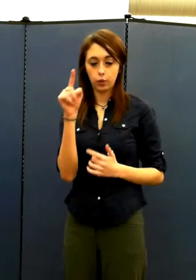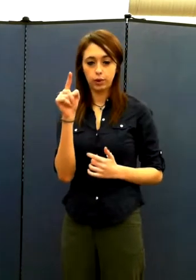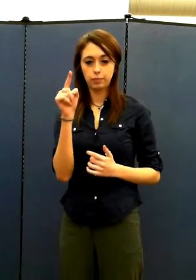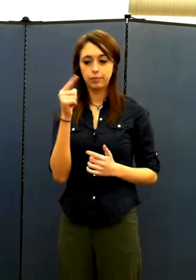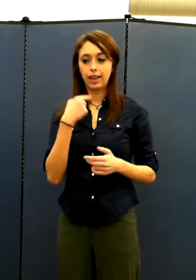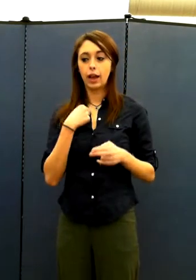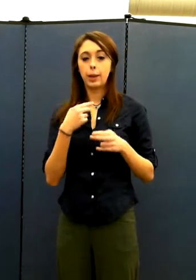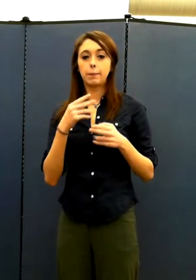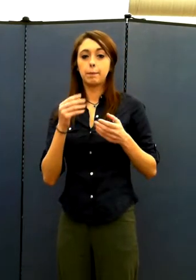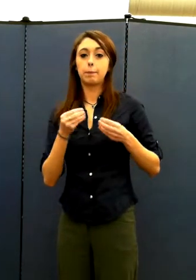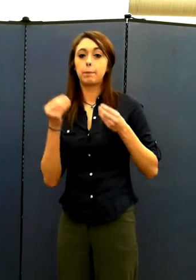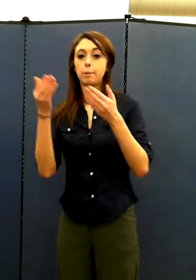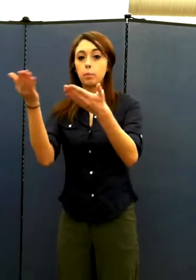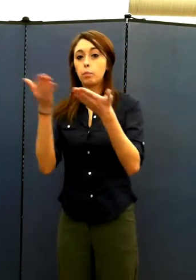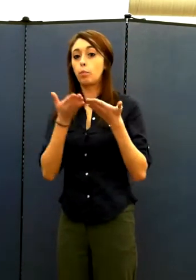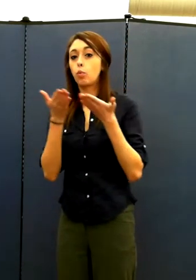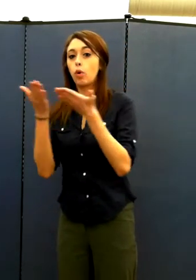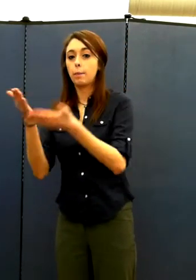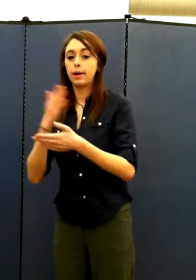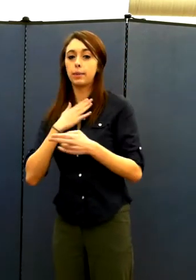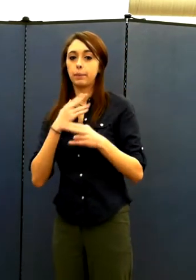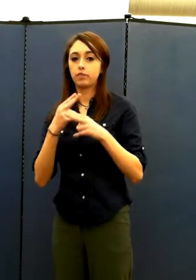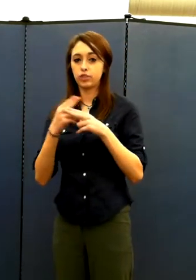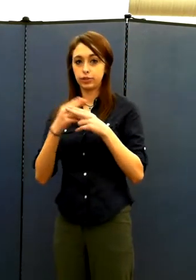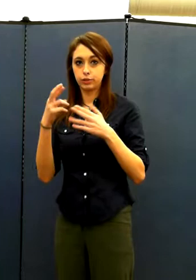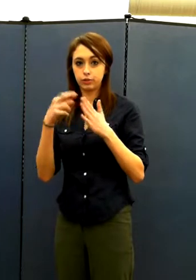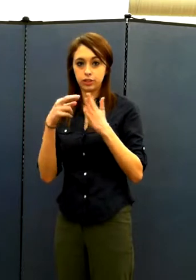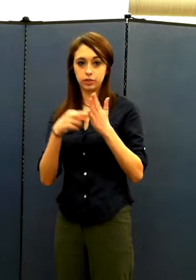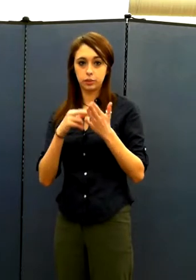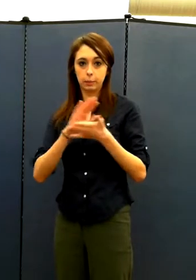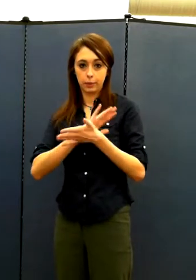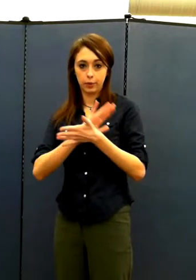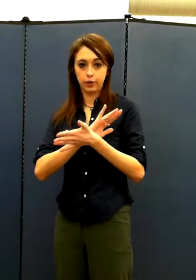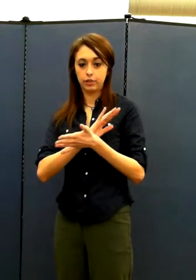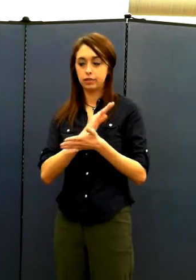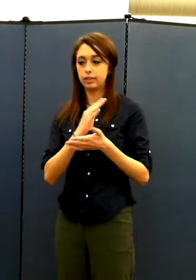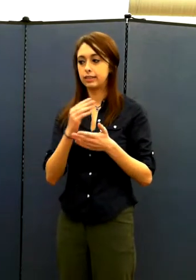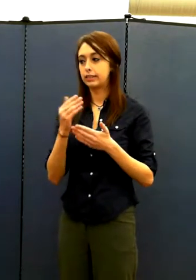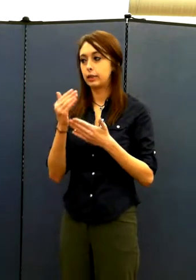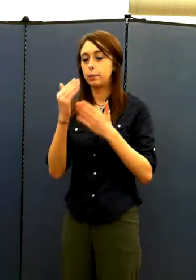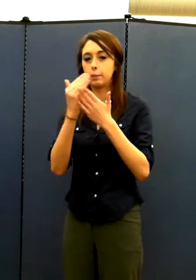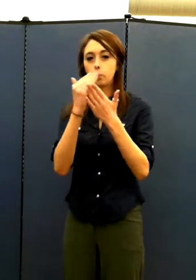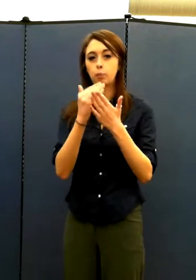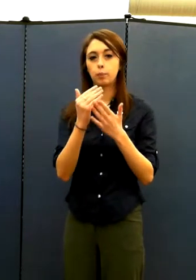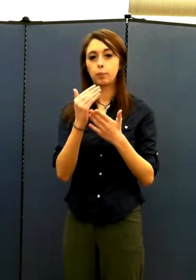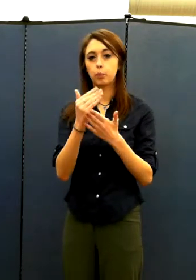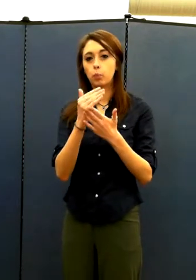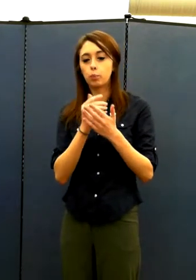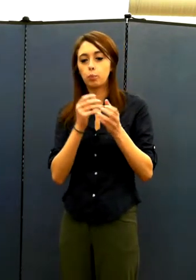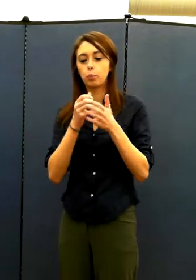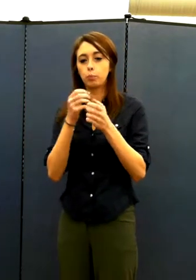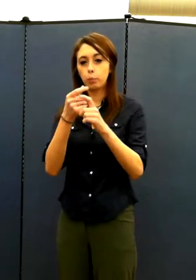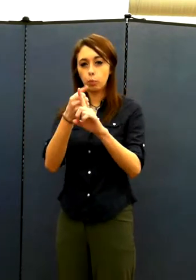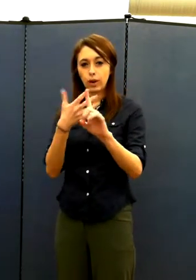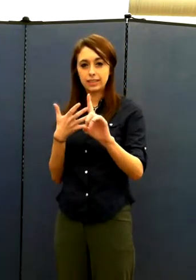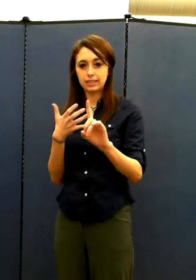provisional paper. If you guys want to see it later on, it gives you the breakdown of what you can and cannot do as an interpreter. So for